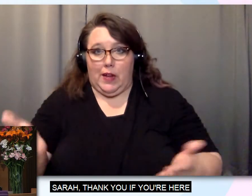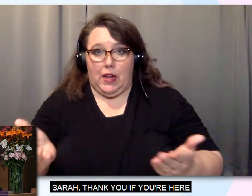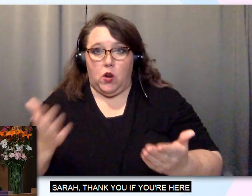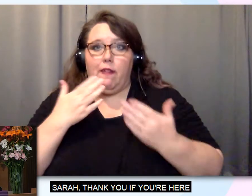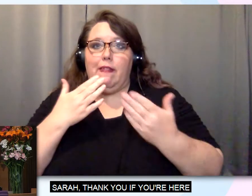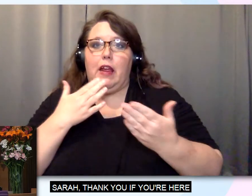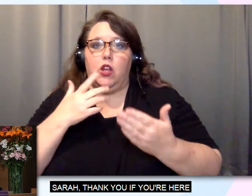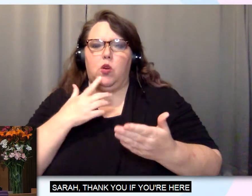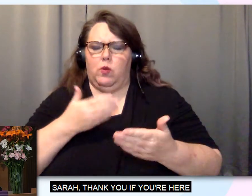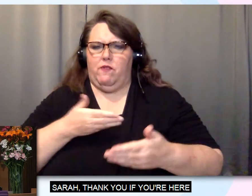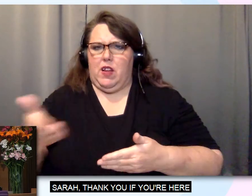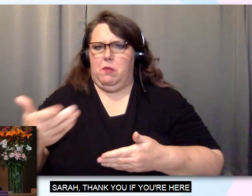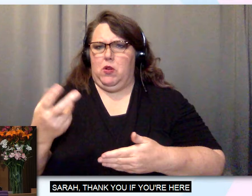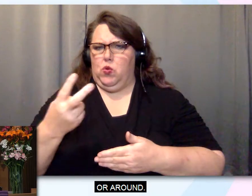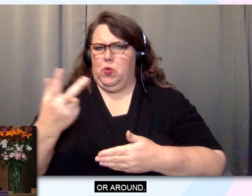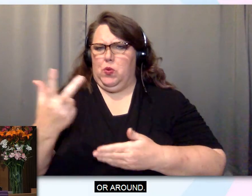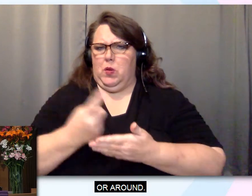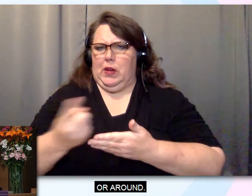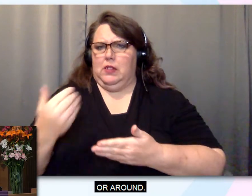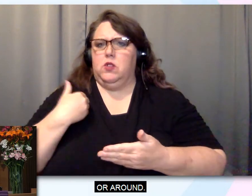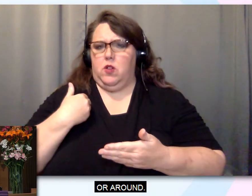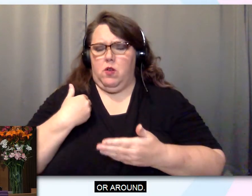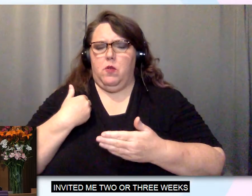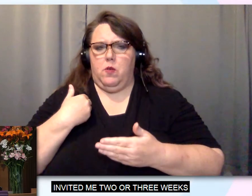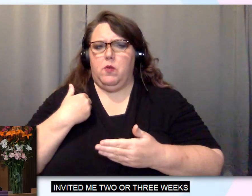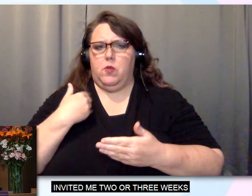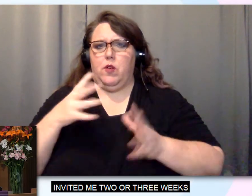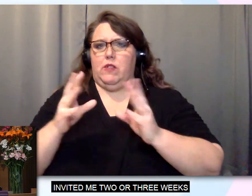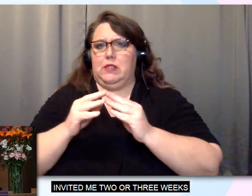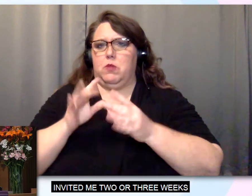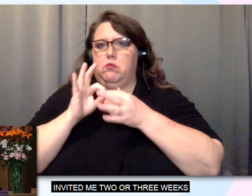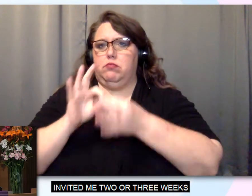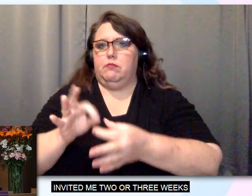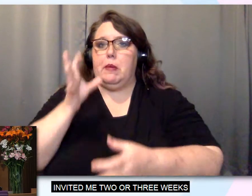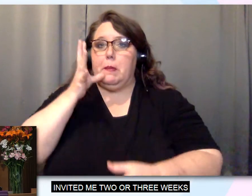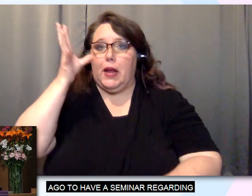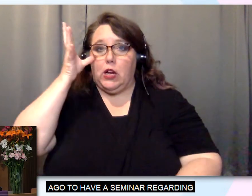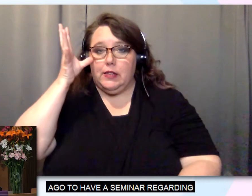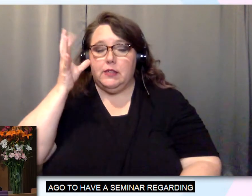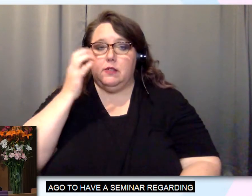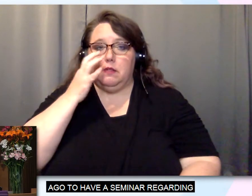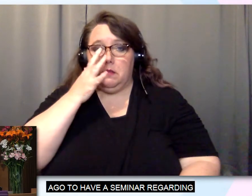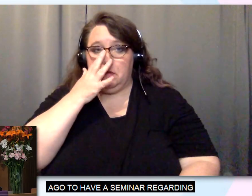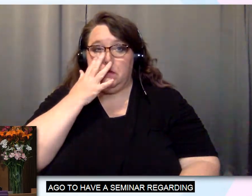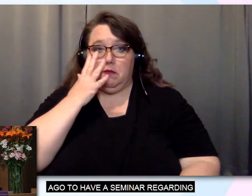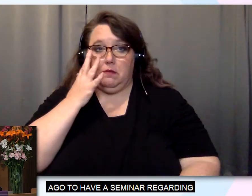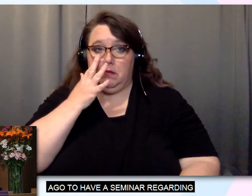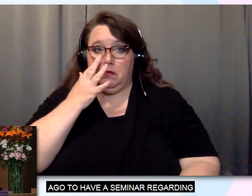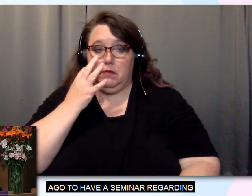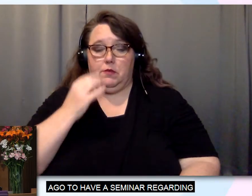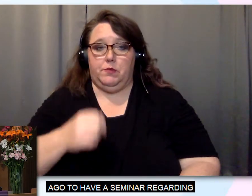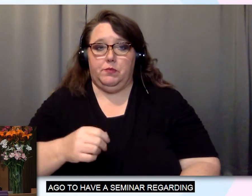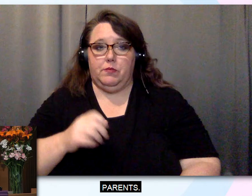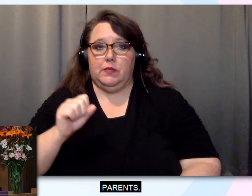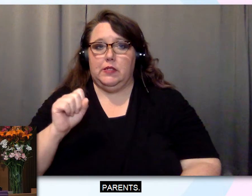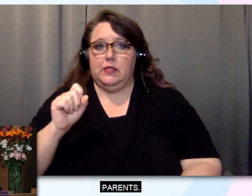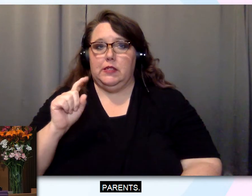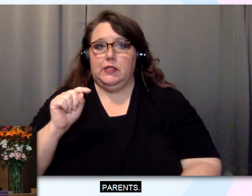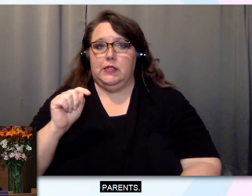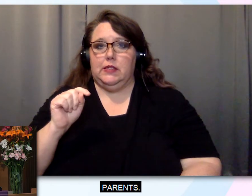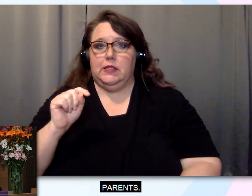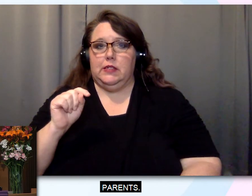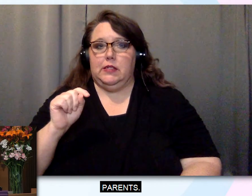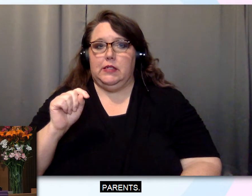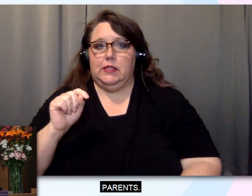or around, invited me 2 or 3 weeks ago to have a seminar regarding parents, and for that, it's been